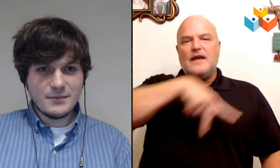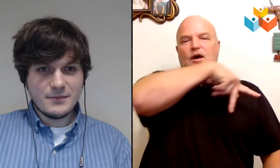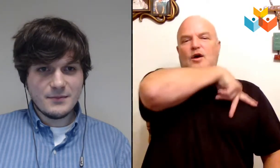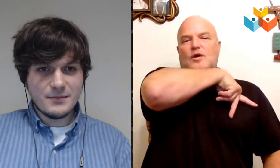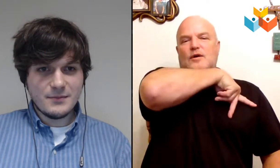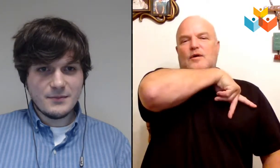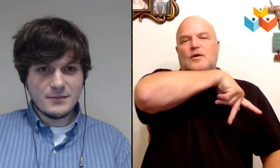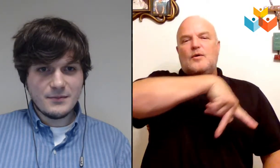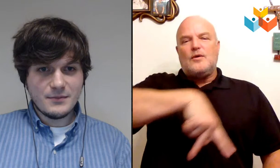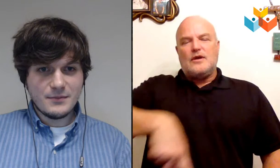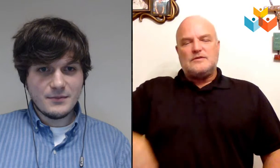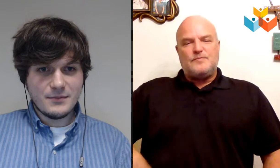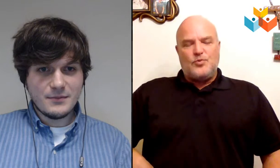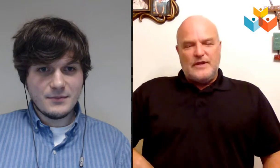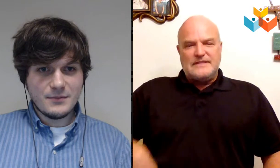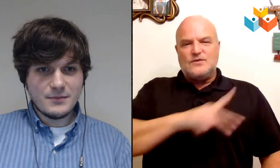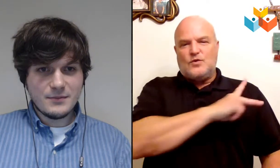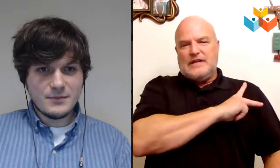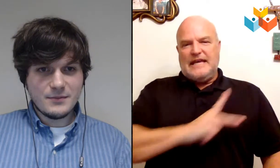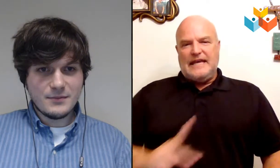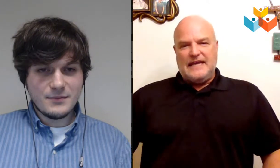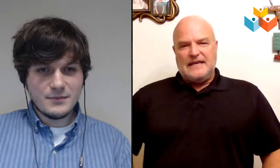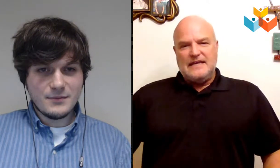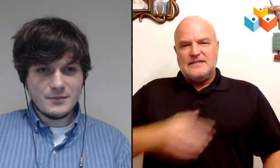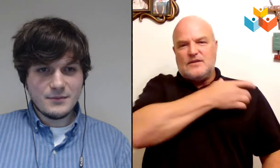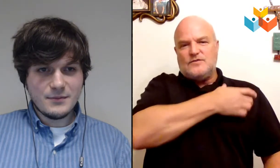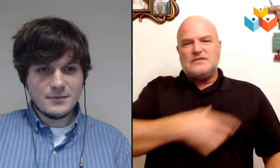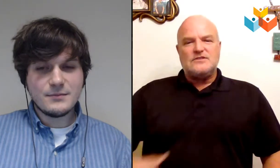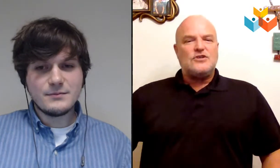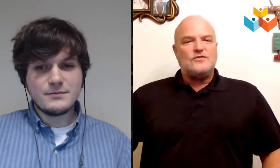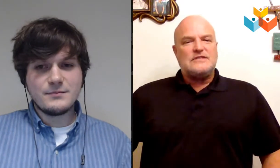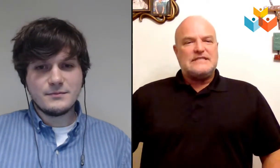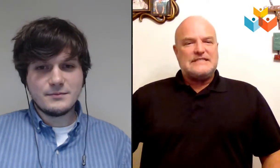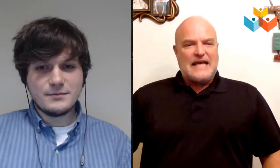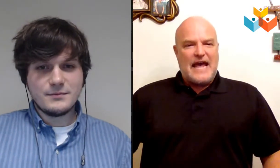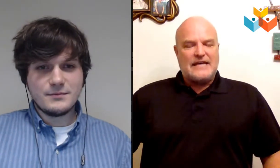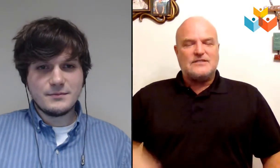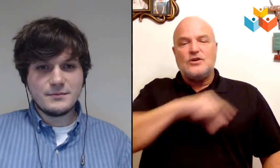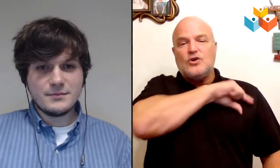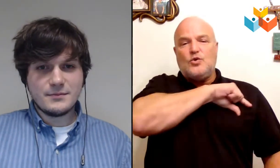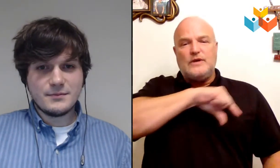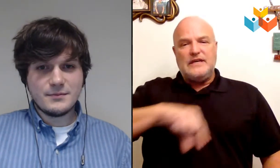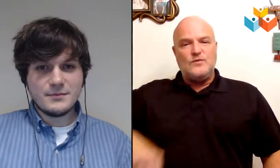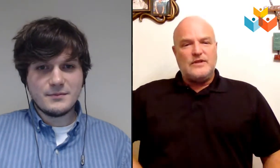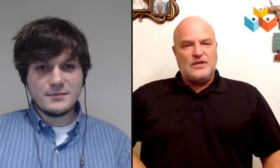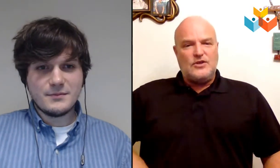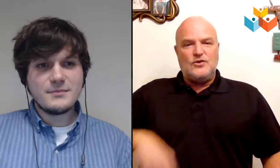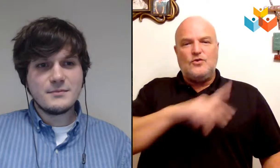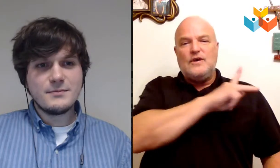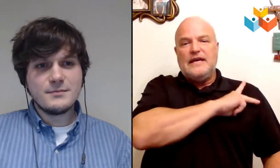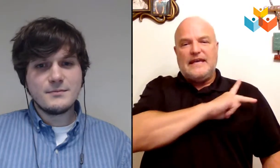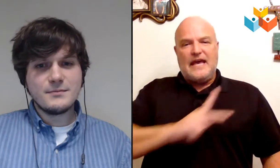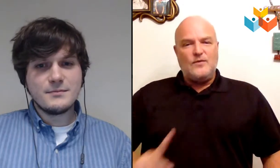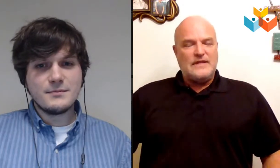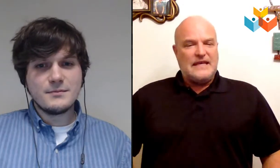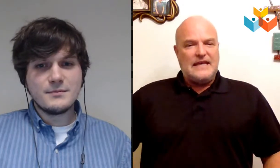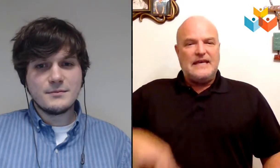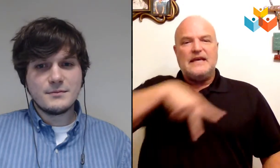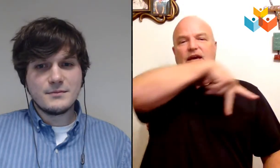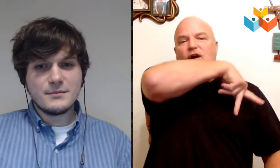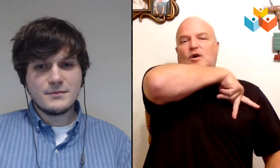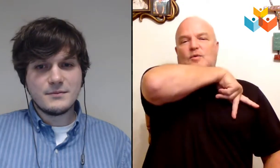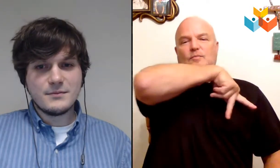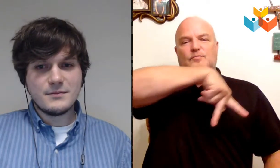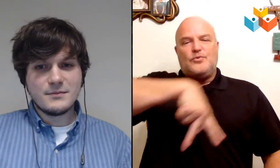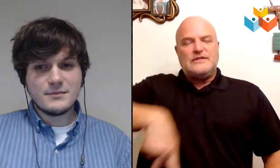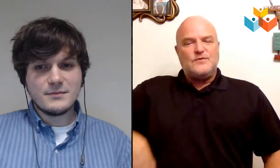Princess. Because prince or king shows the sash. Queen with a Q, K with a